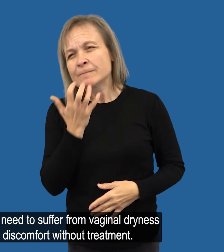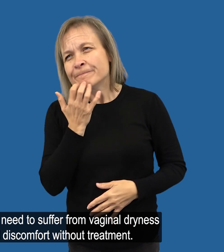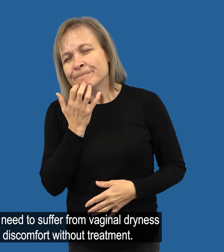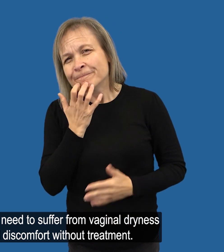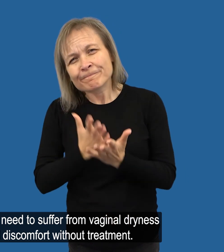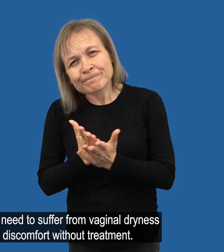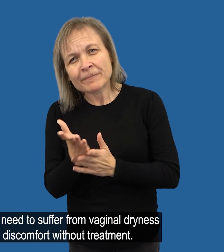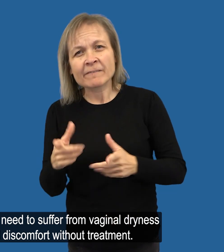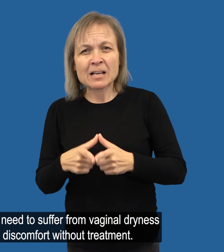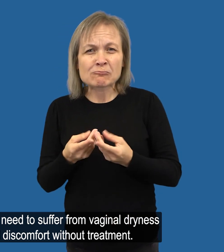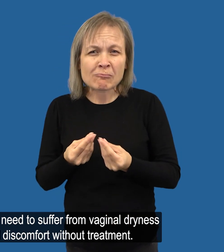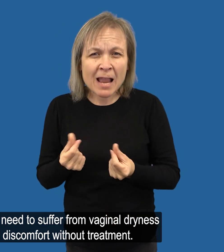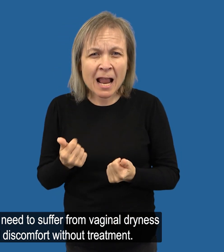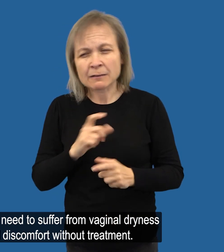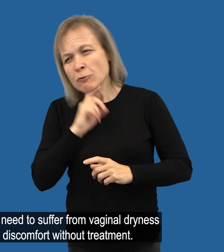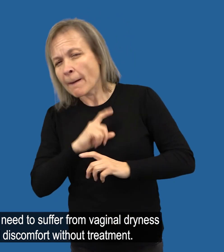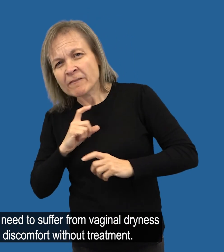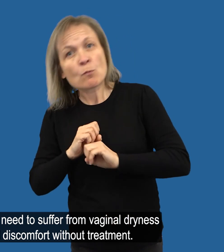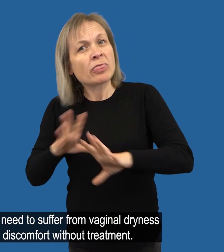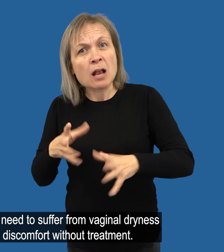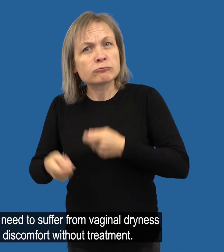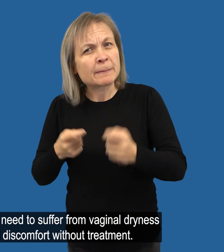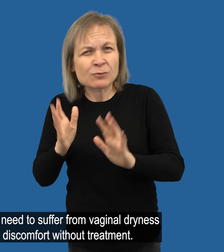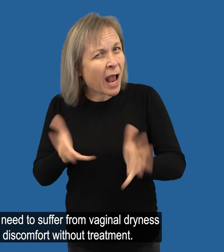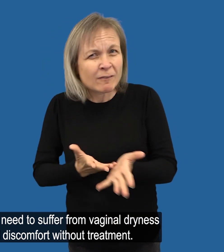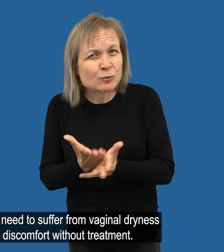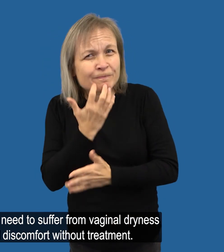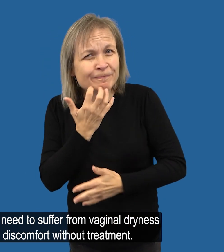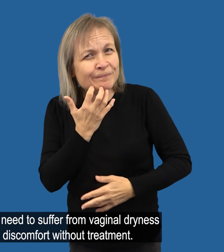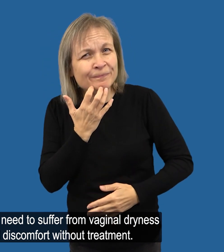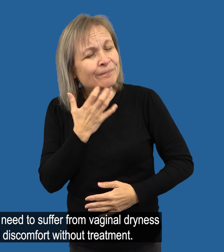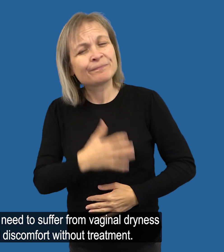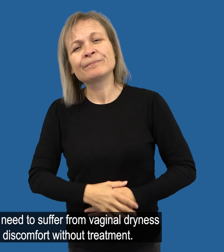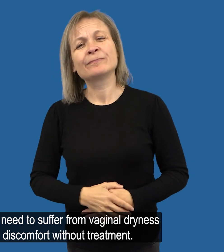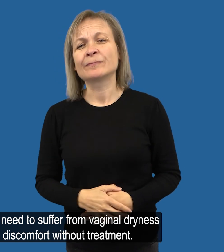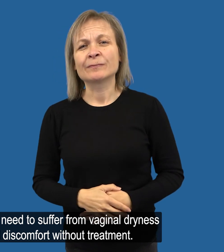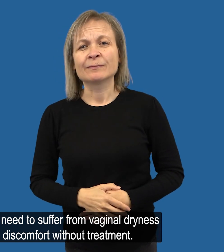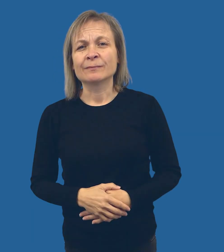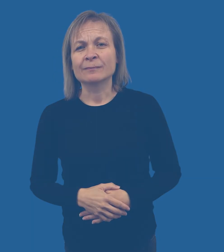You don't need to suffer from vaginal dryness and discomfort without treatment.